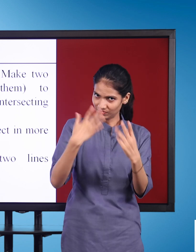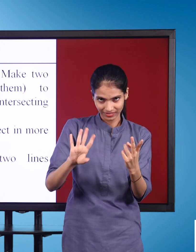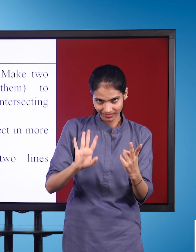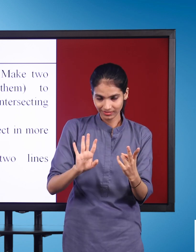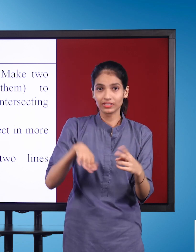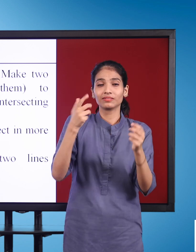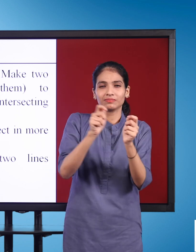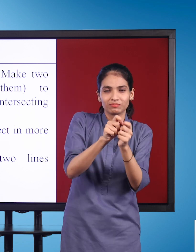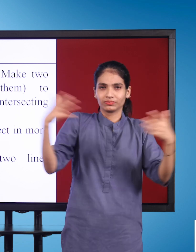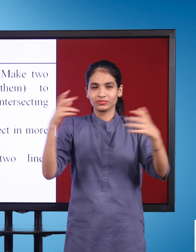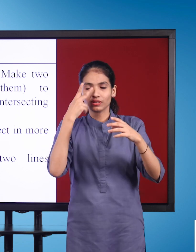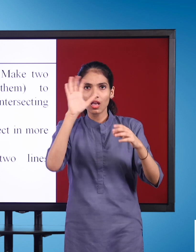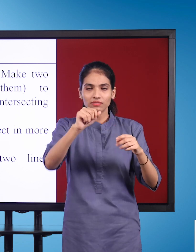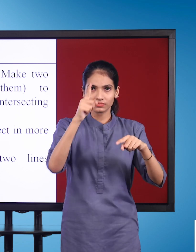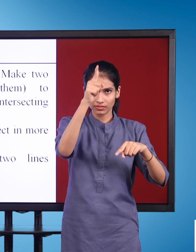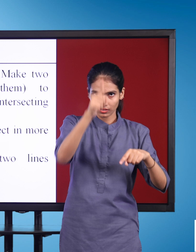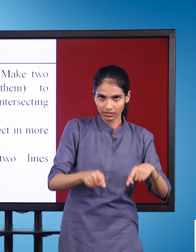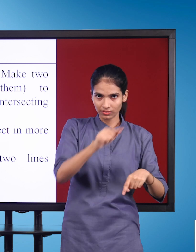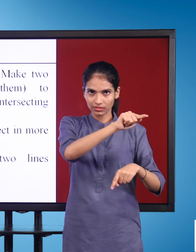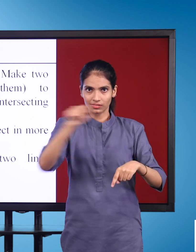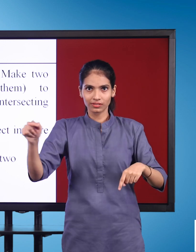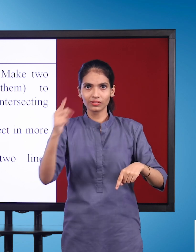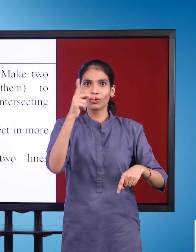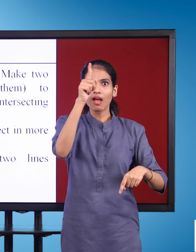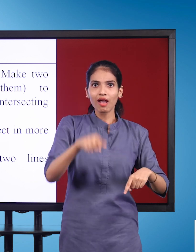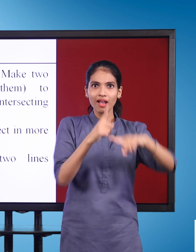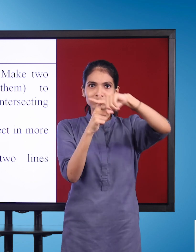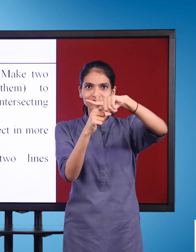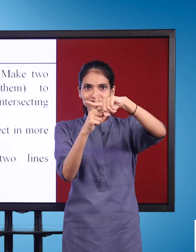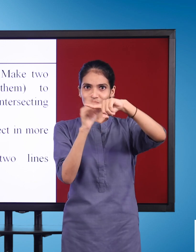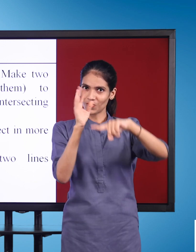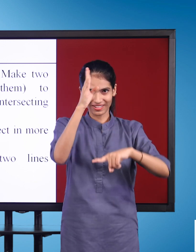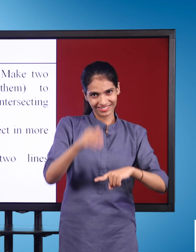to represent a pair of intersecting lines and discuss.